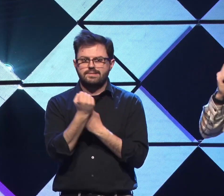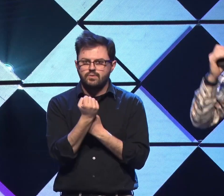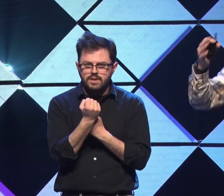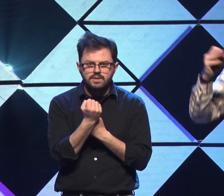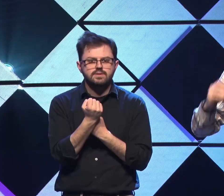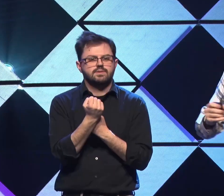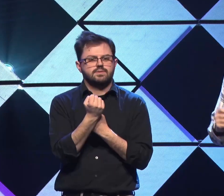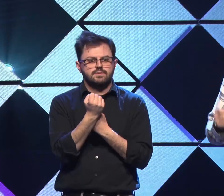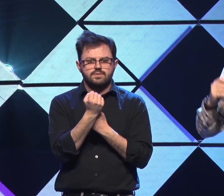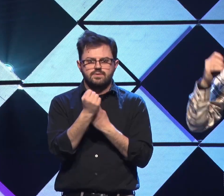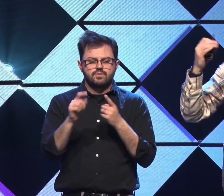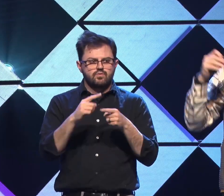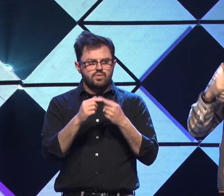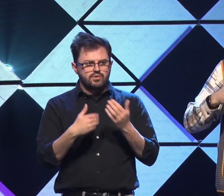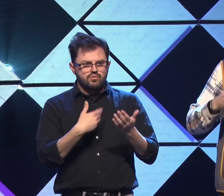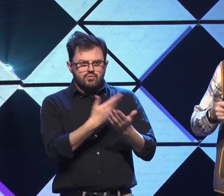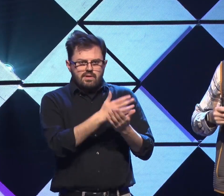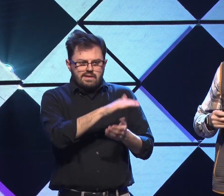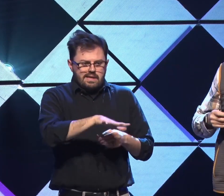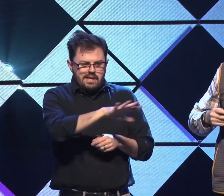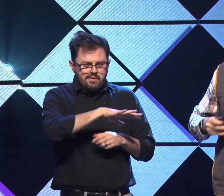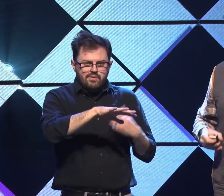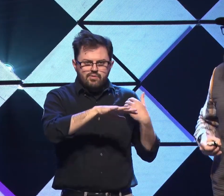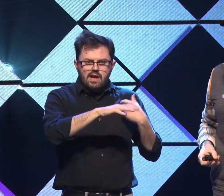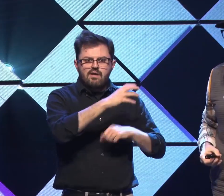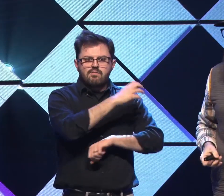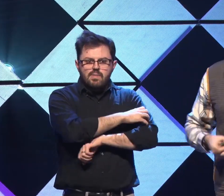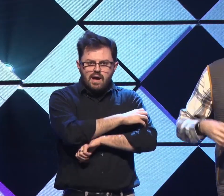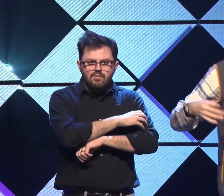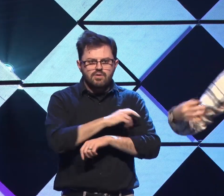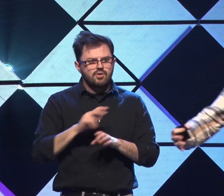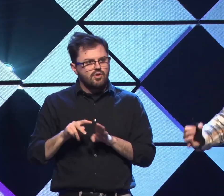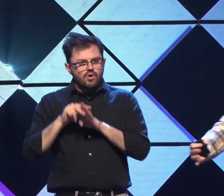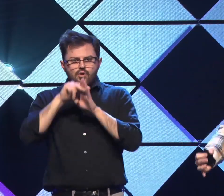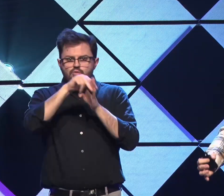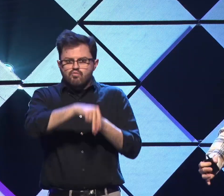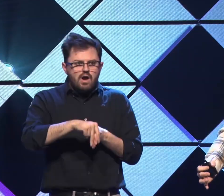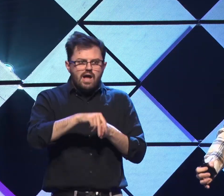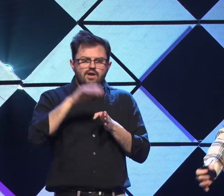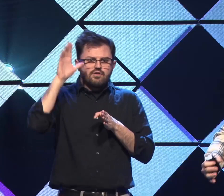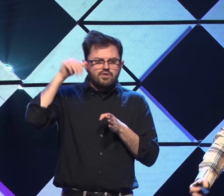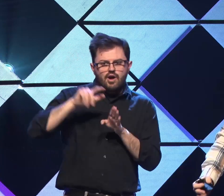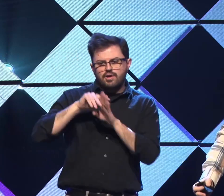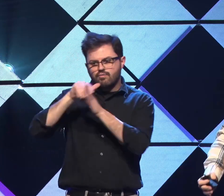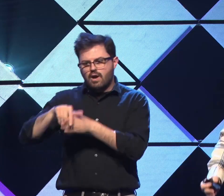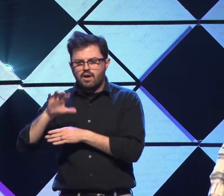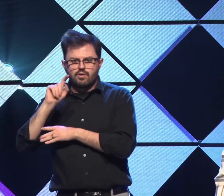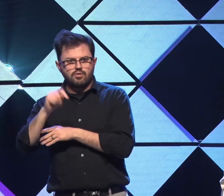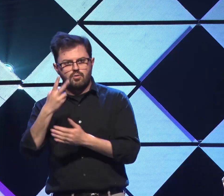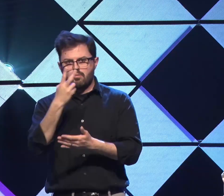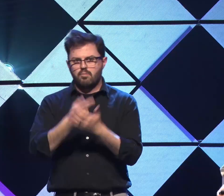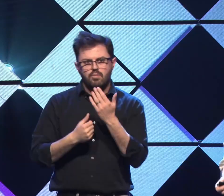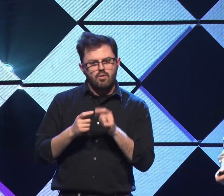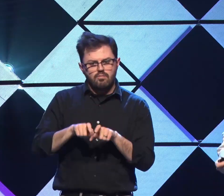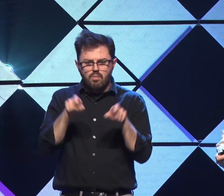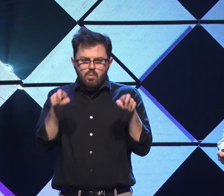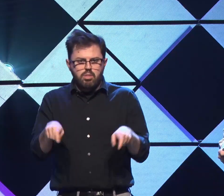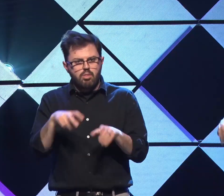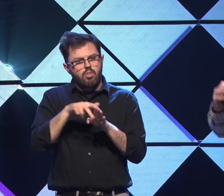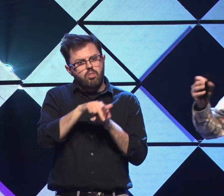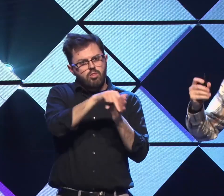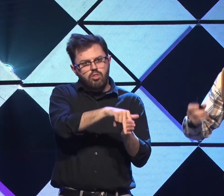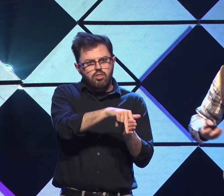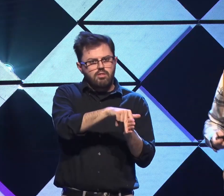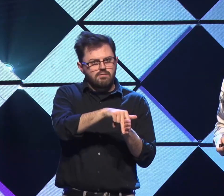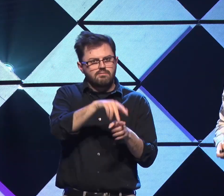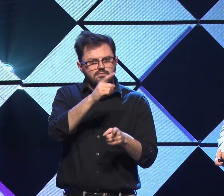room. Make your entrance. Ride on your donkey and your colt. Get full on bow-legged here as you do this, all right? So